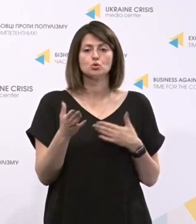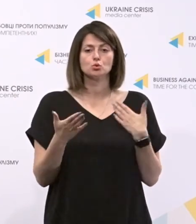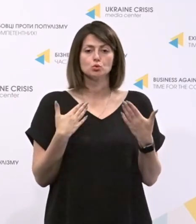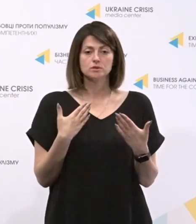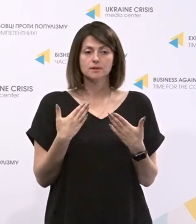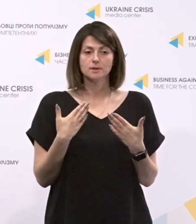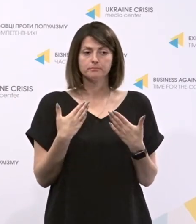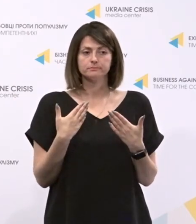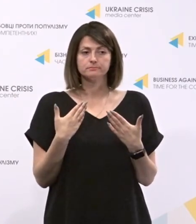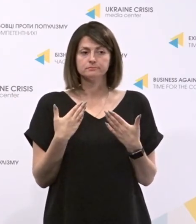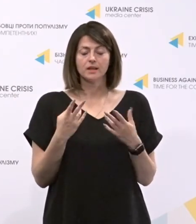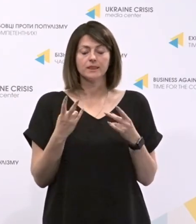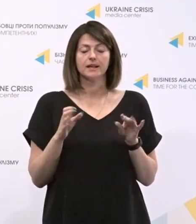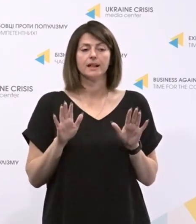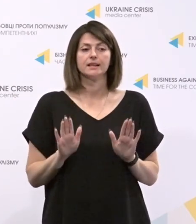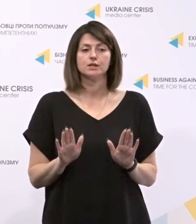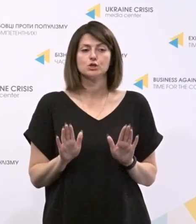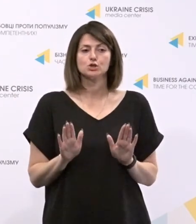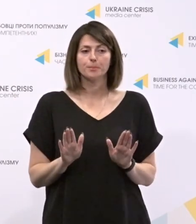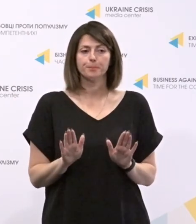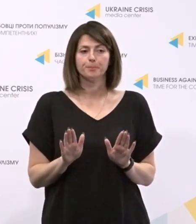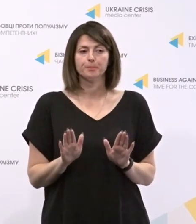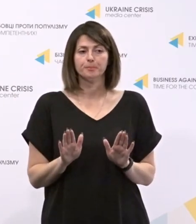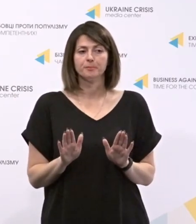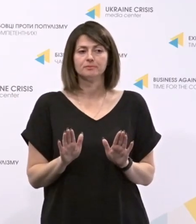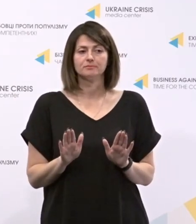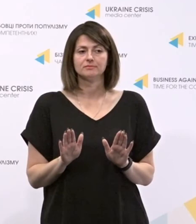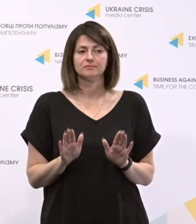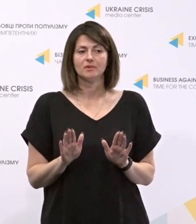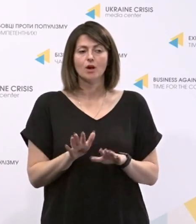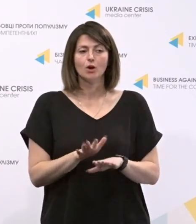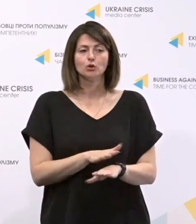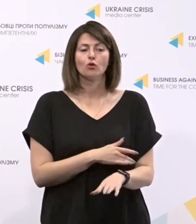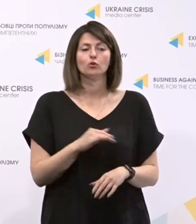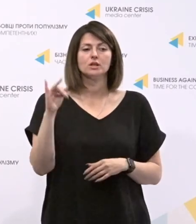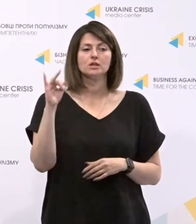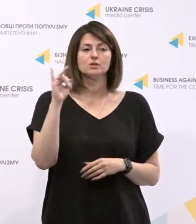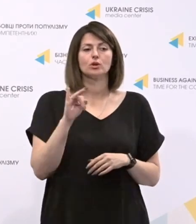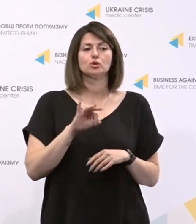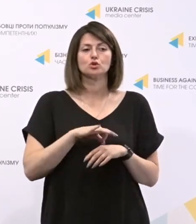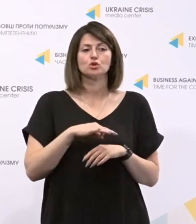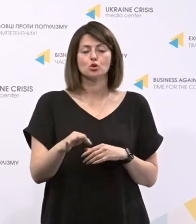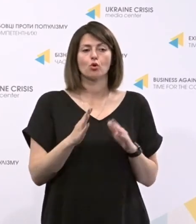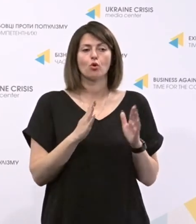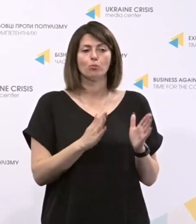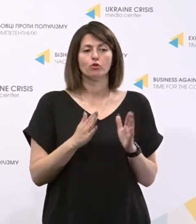of the ill treatment and torture reports, but also then how they've